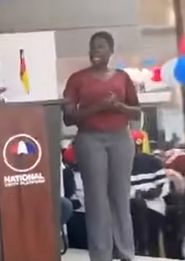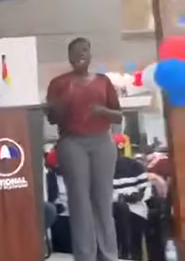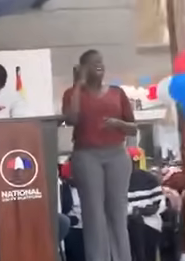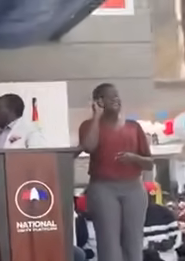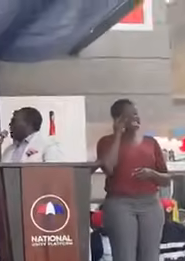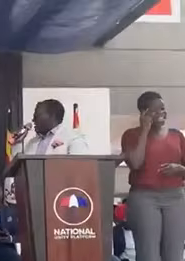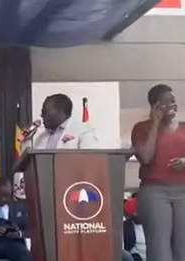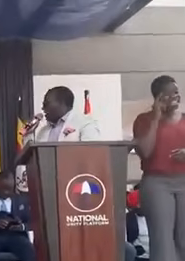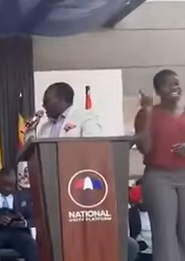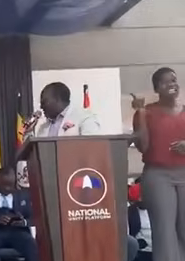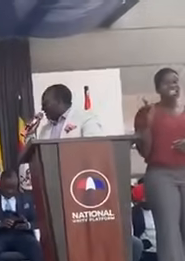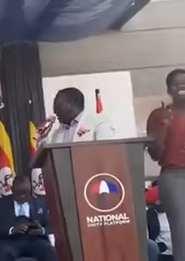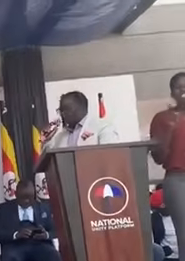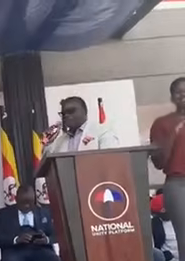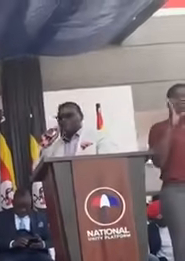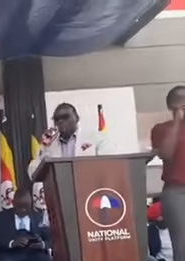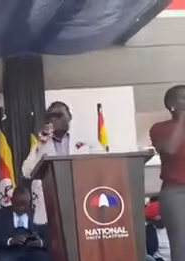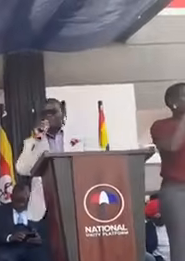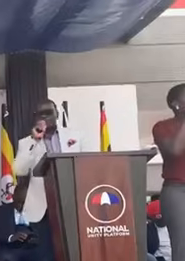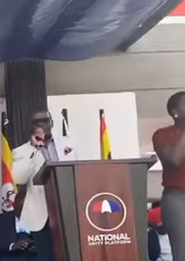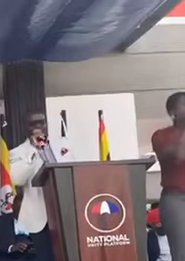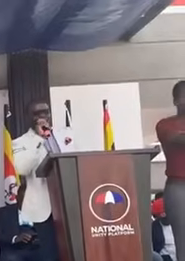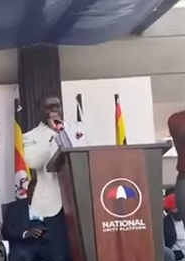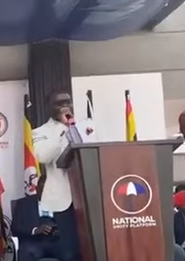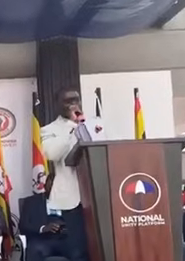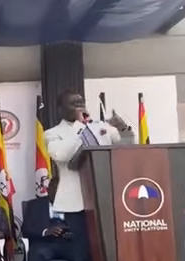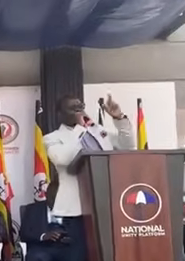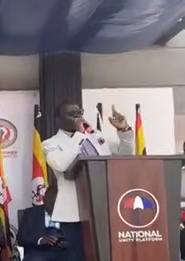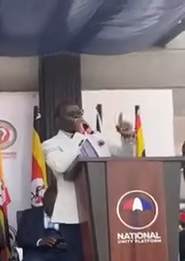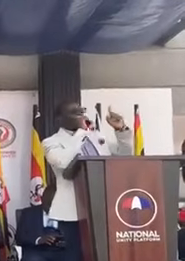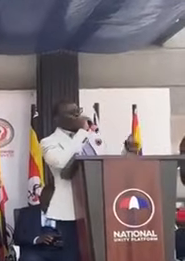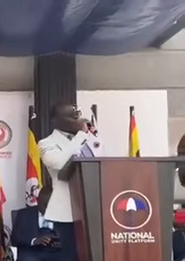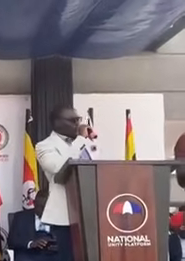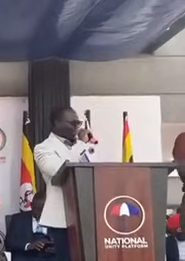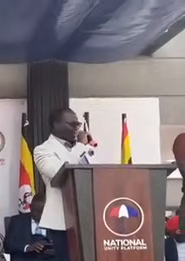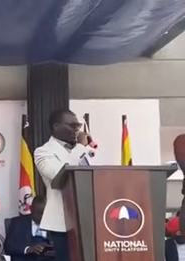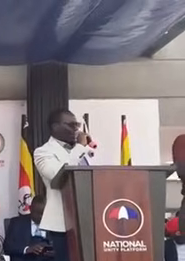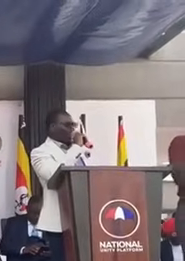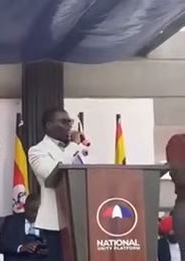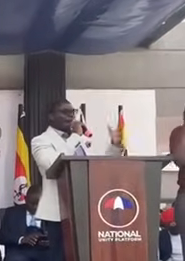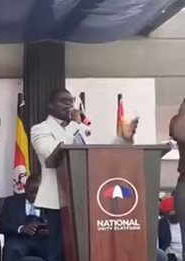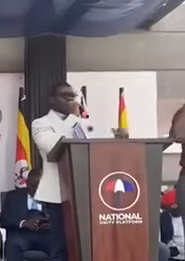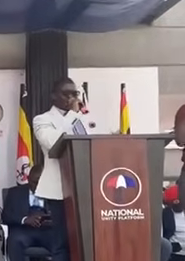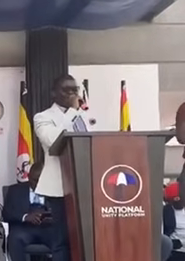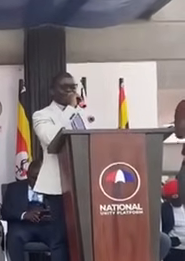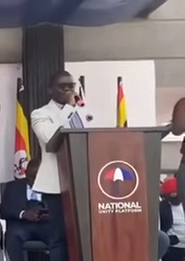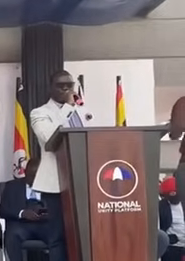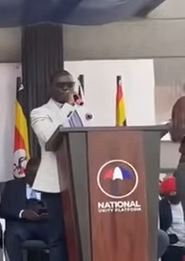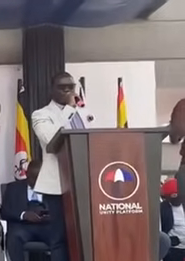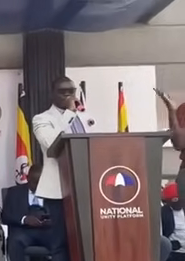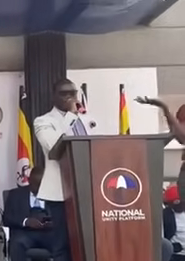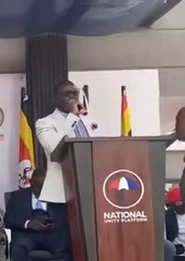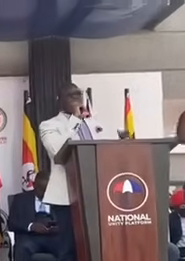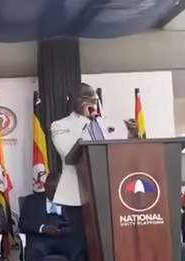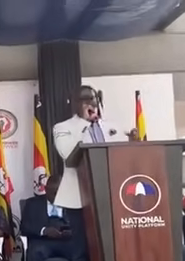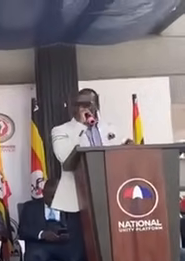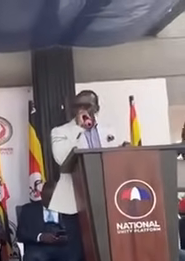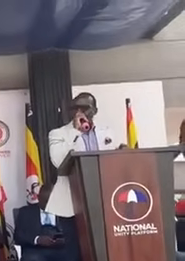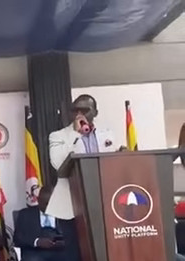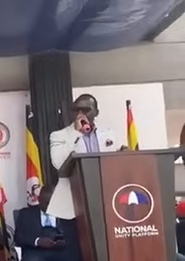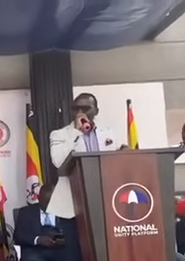Those are Kakarogo Jokawed, Mr. President. Whoever thought that NUP is a whirlwind